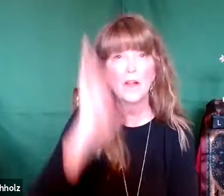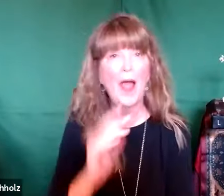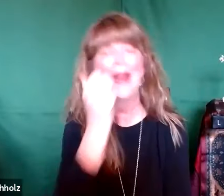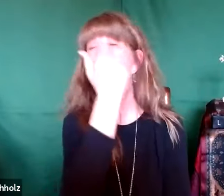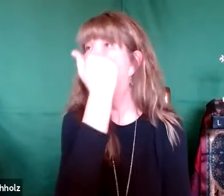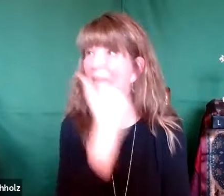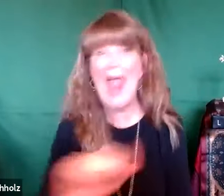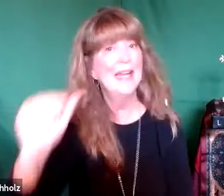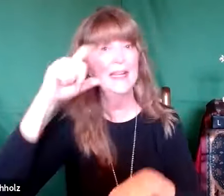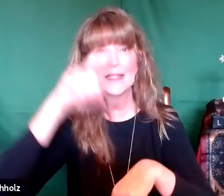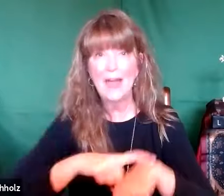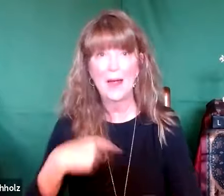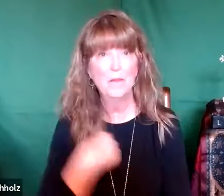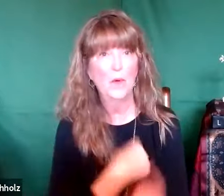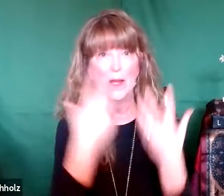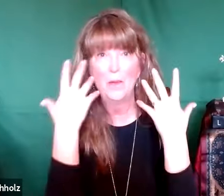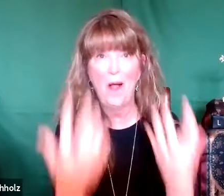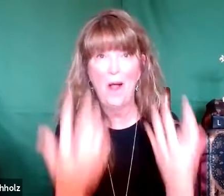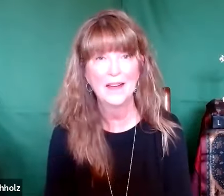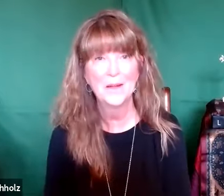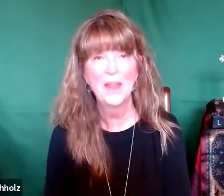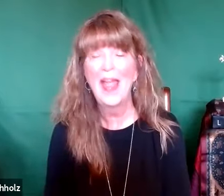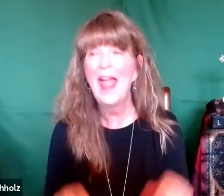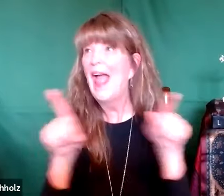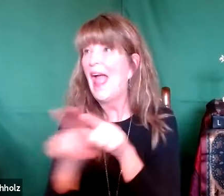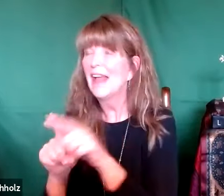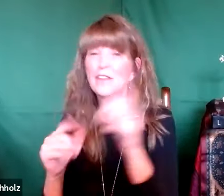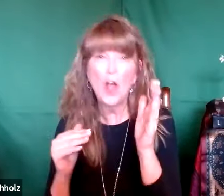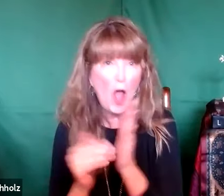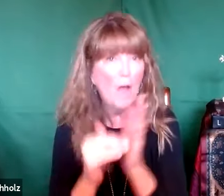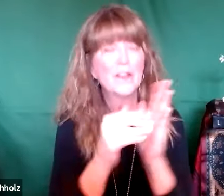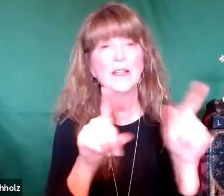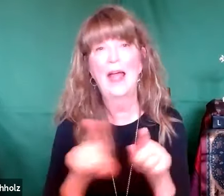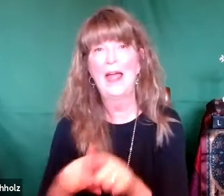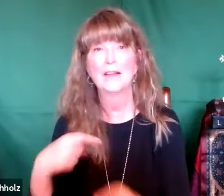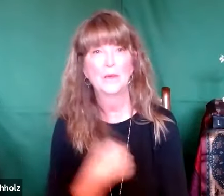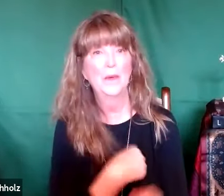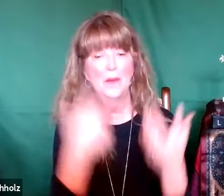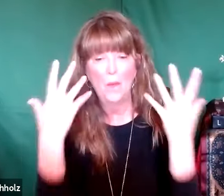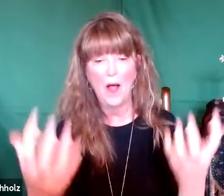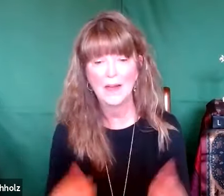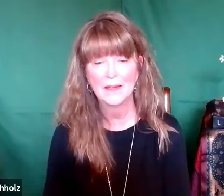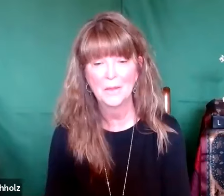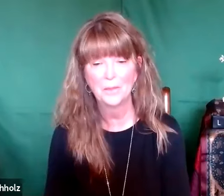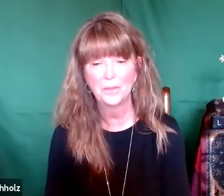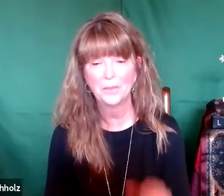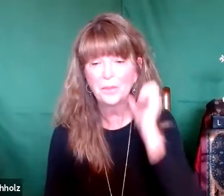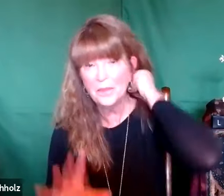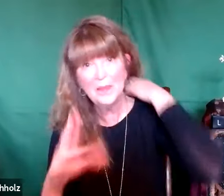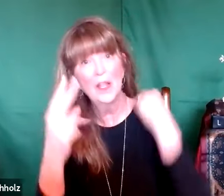has access to God at any time that we want it. As often as we want,